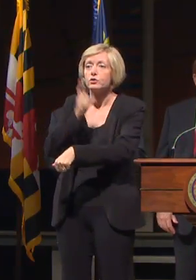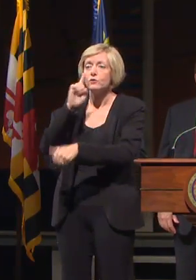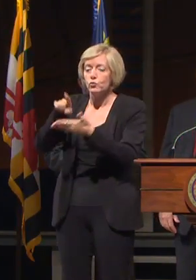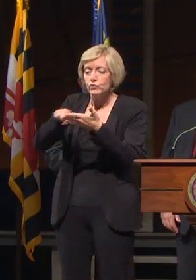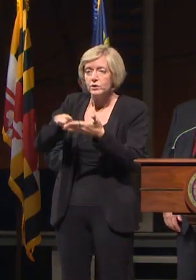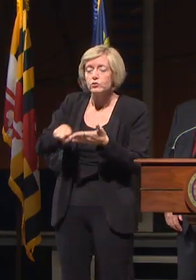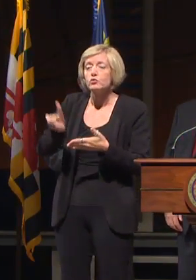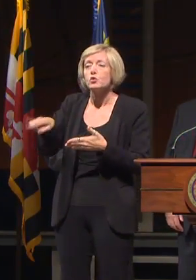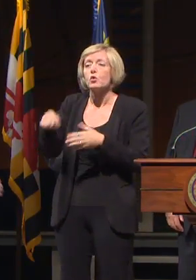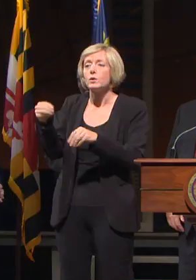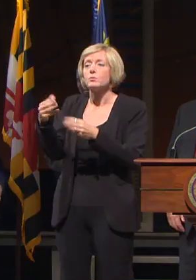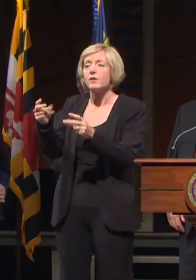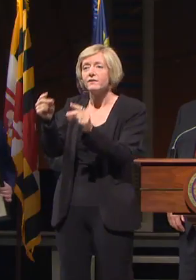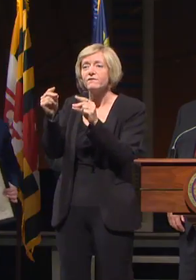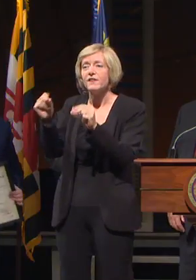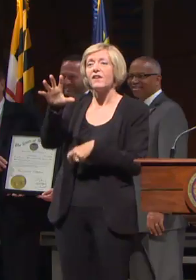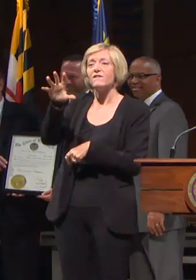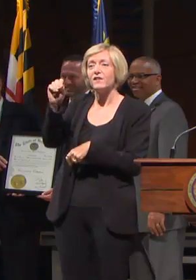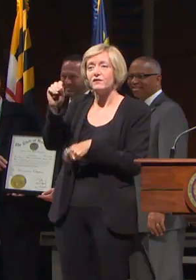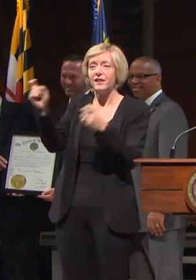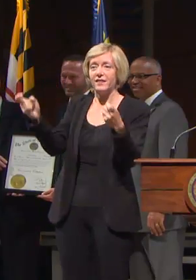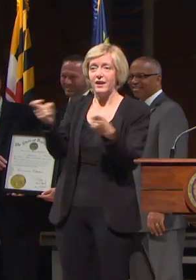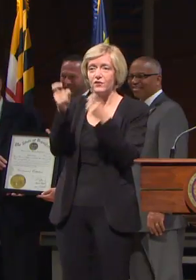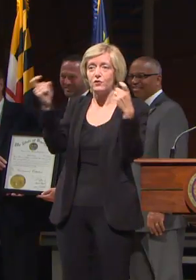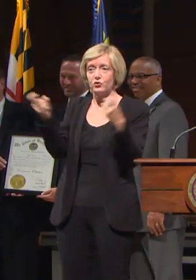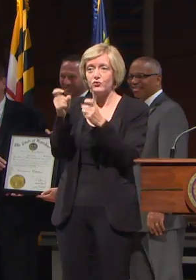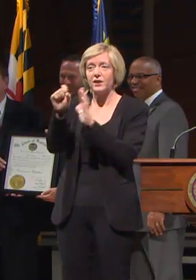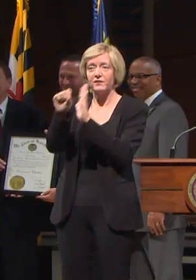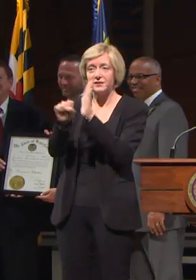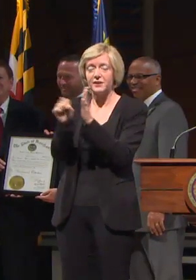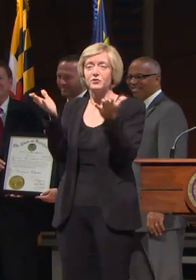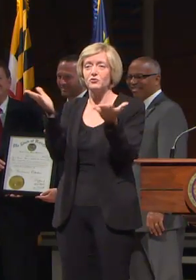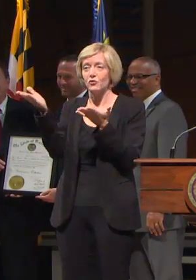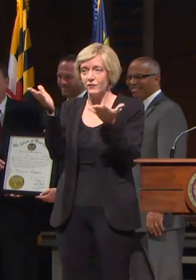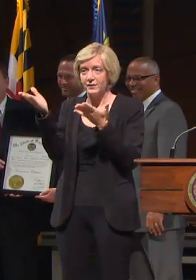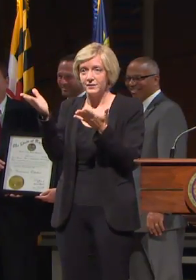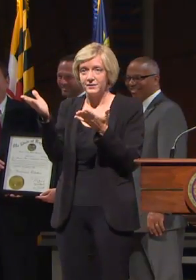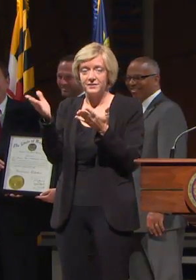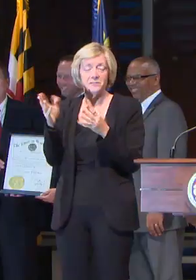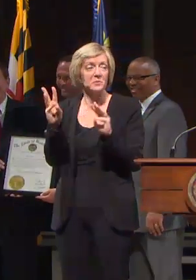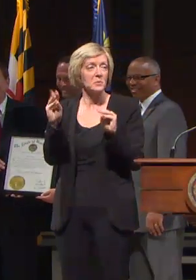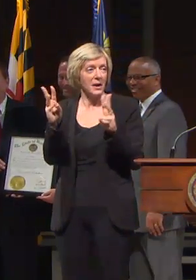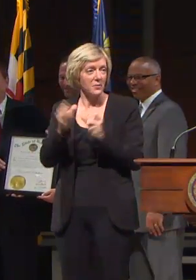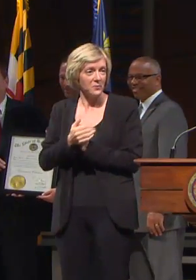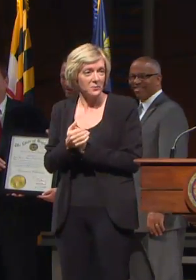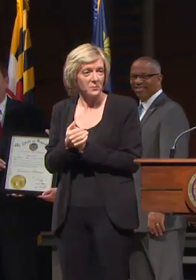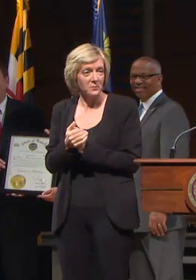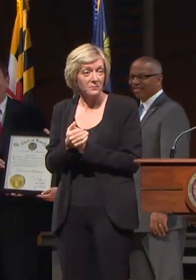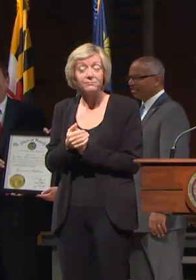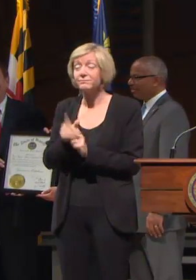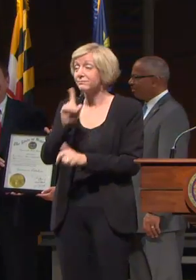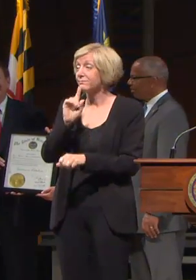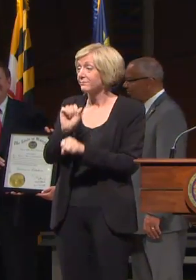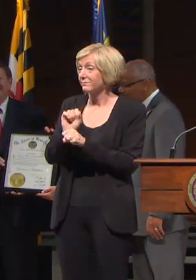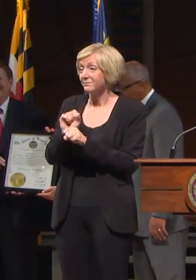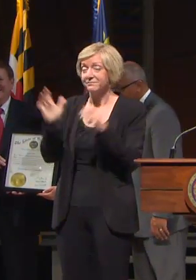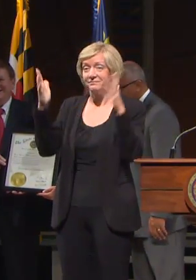always provides a quick and thorough anniversary of state service. Now,